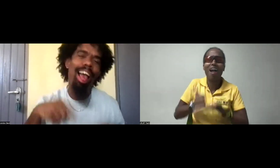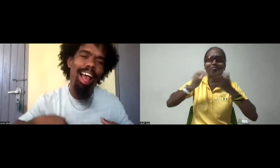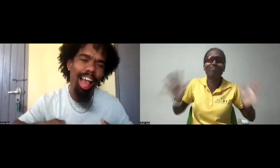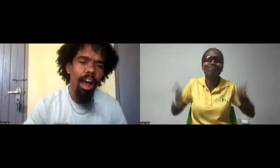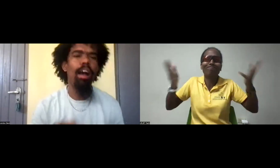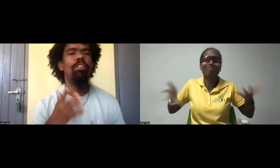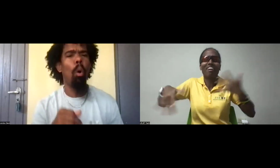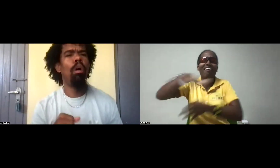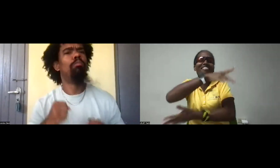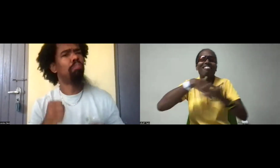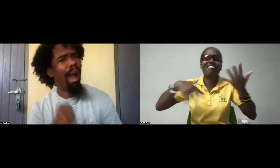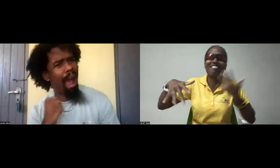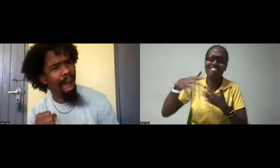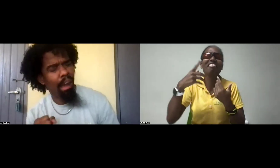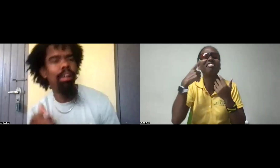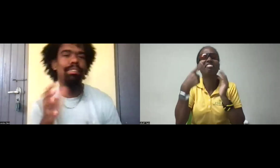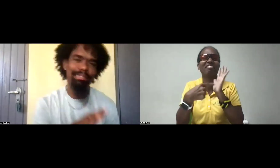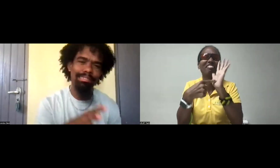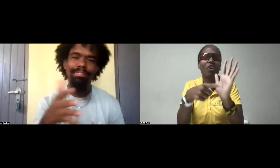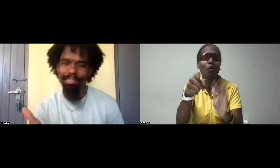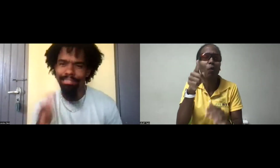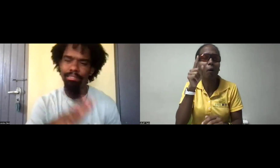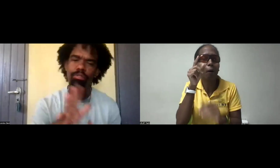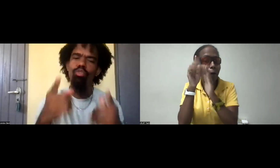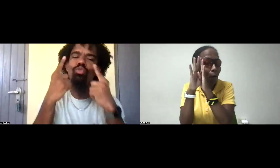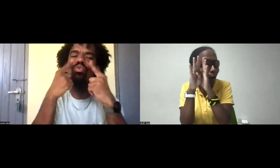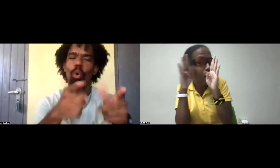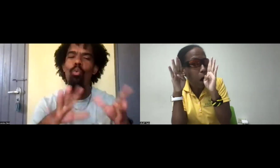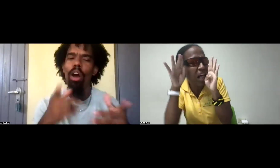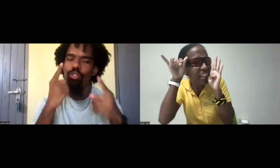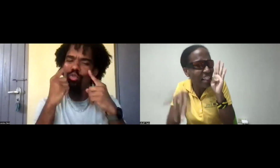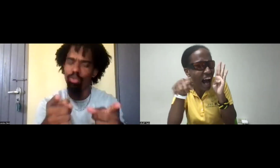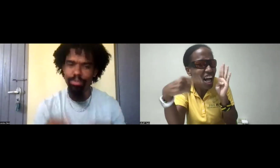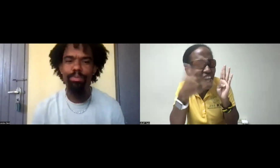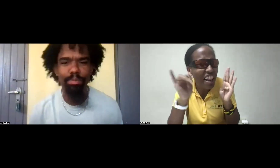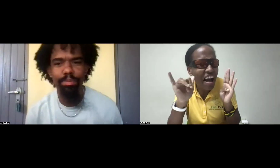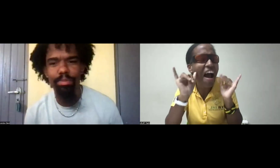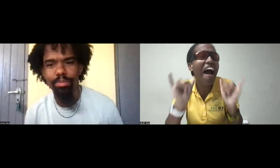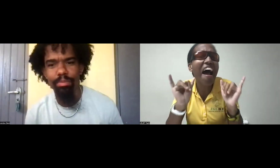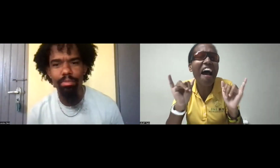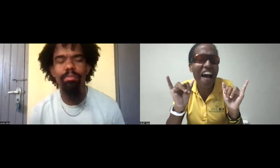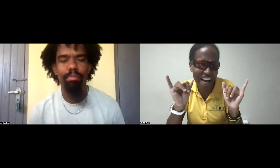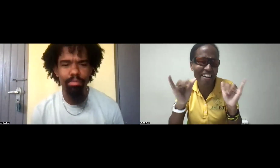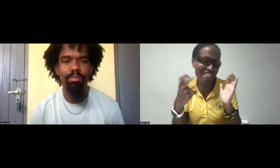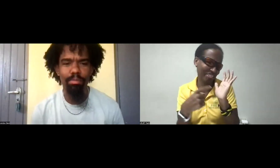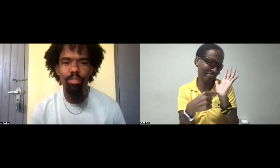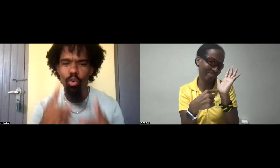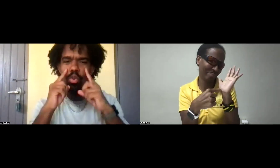fun stuff there, some bloopers to make us laugh, to show you a little peek inside at what we're doing